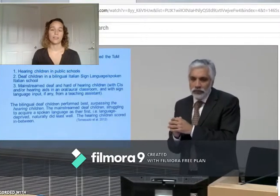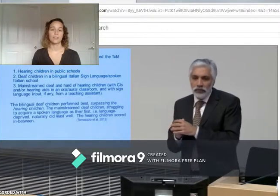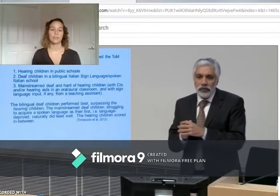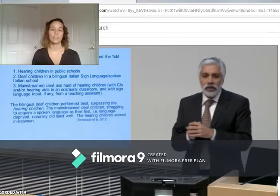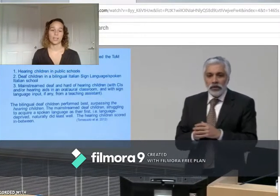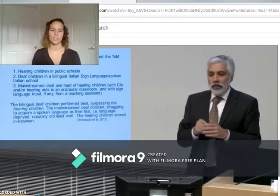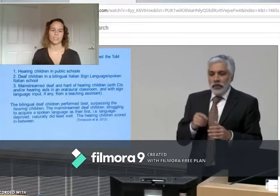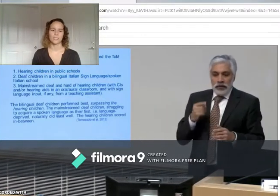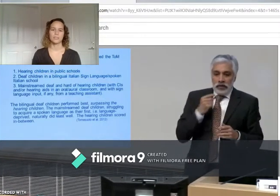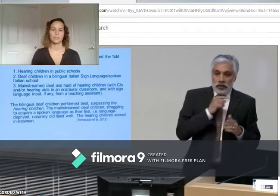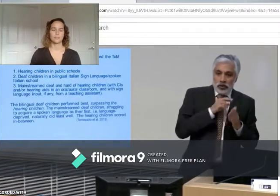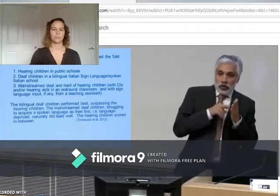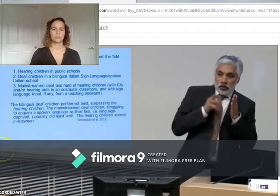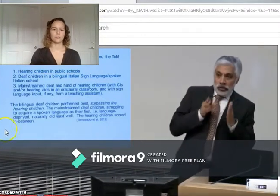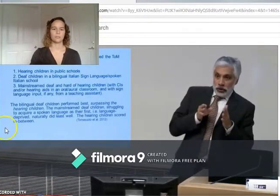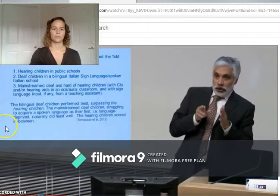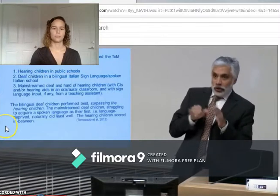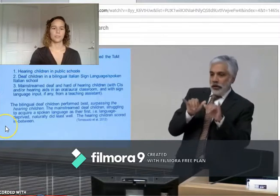and they signed.